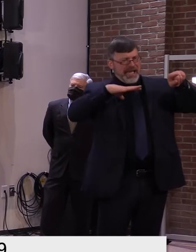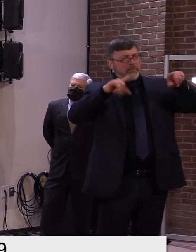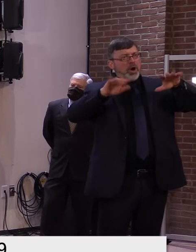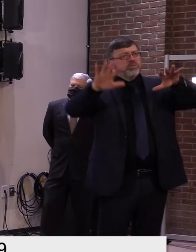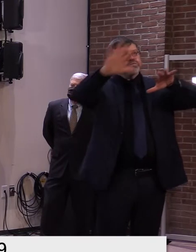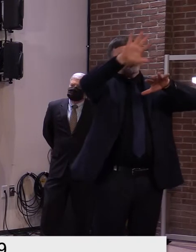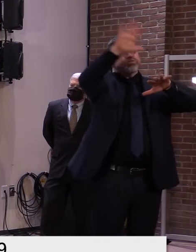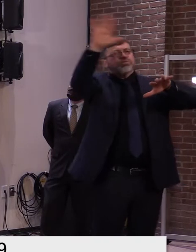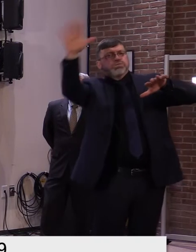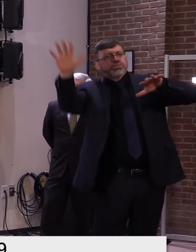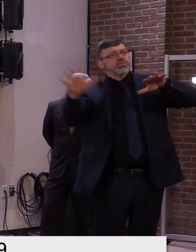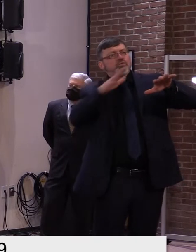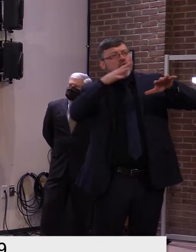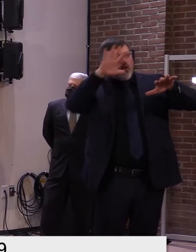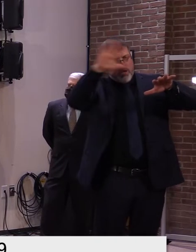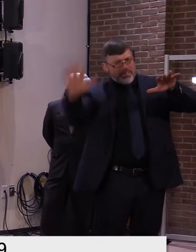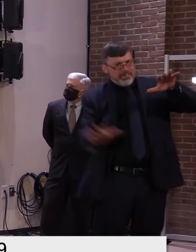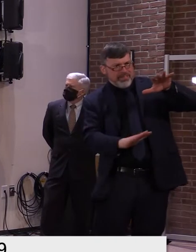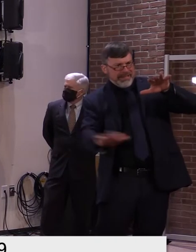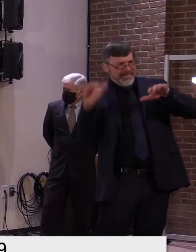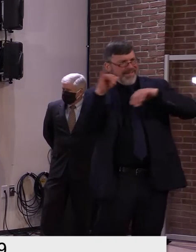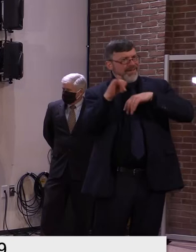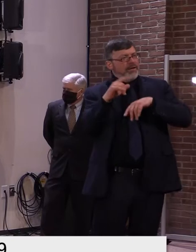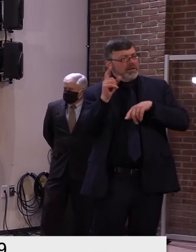rate by town.